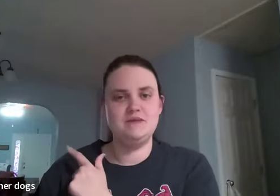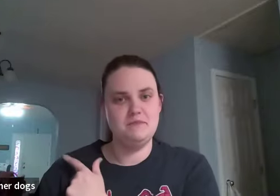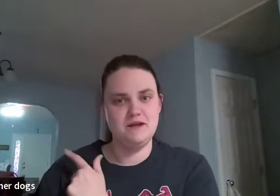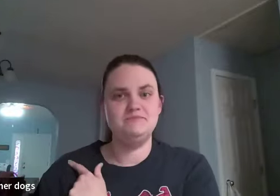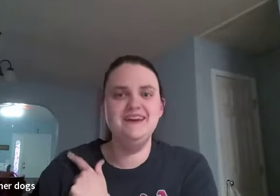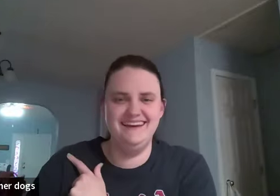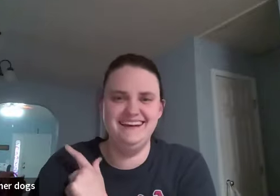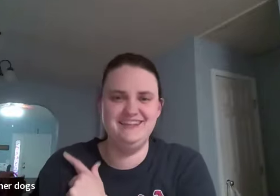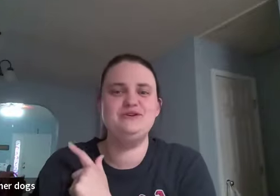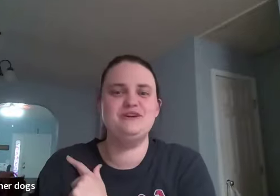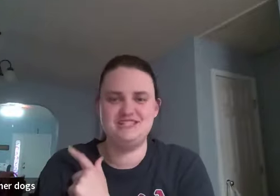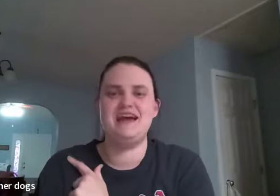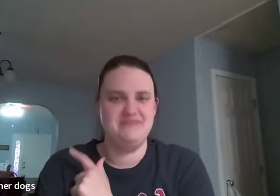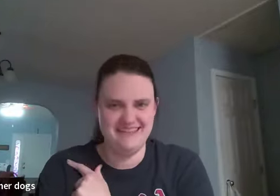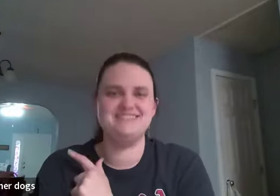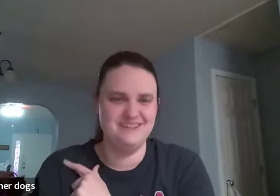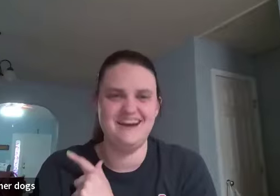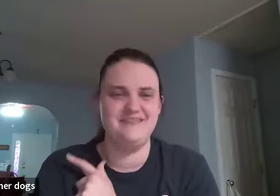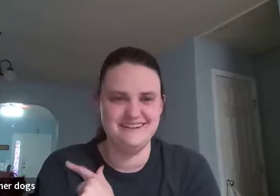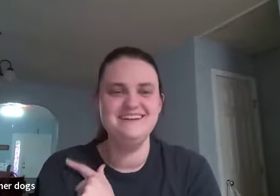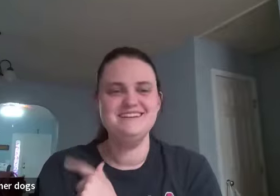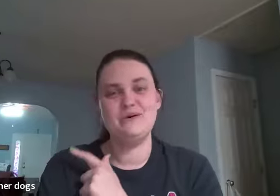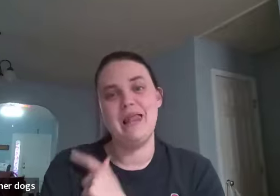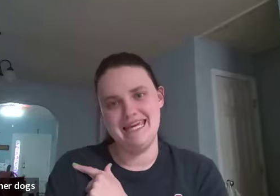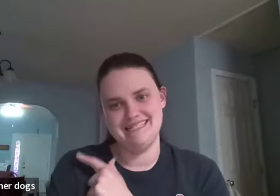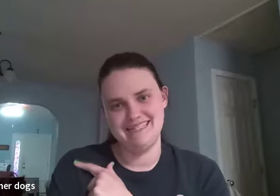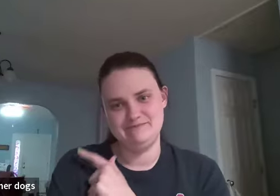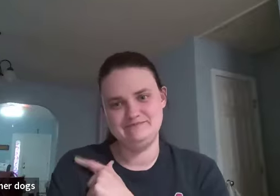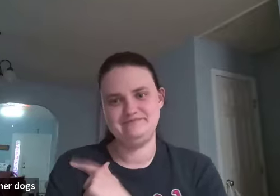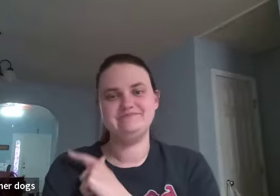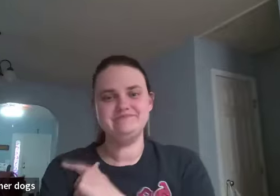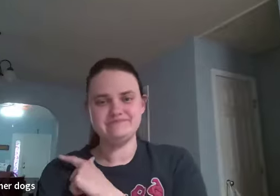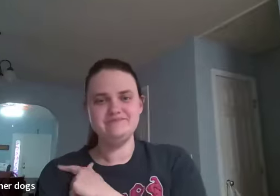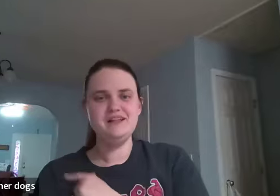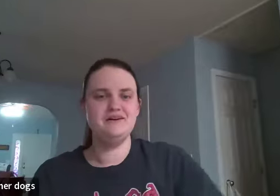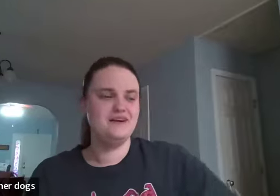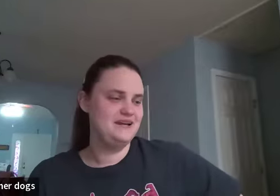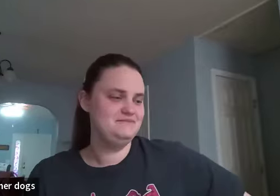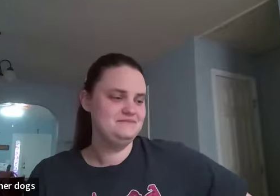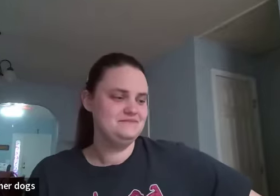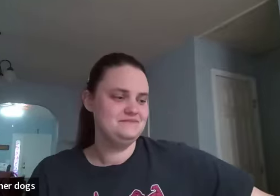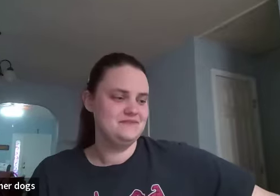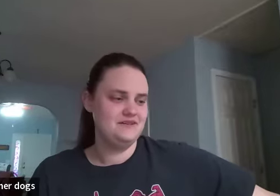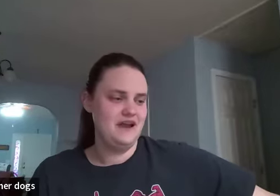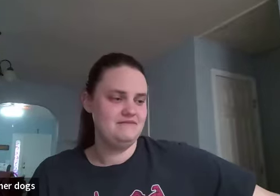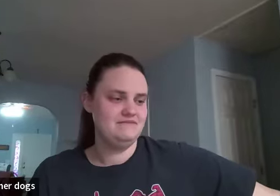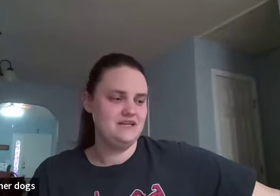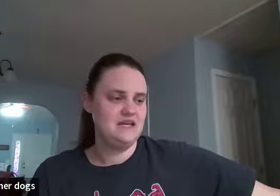bare minimum. You are just tapping. That's all you got going. So lazy. All right. Okay.